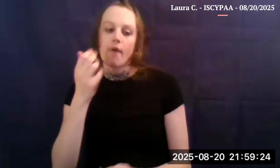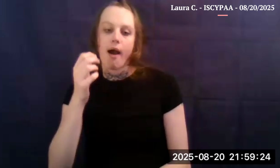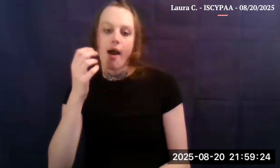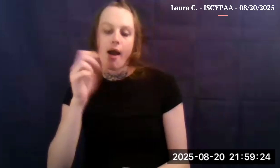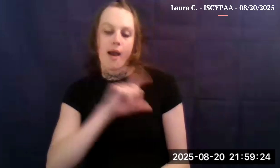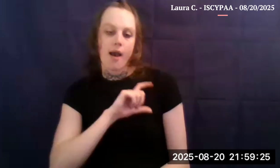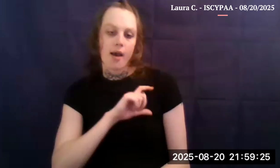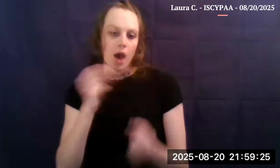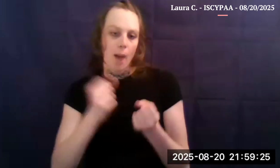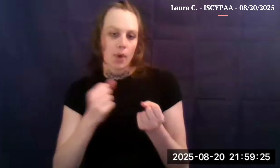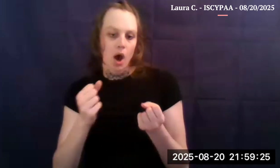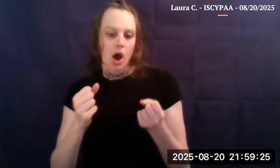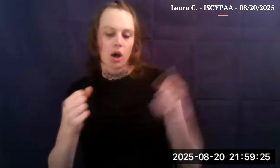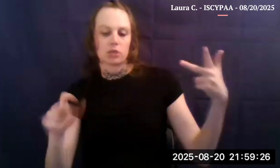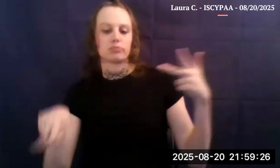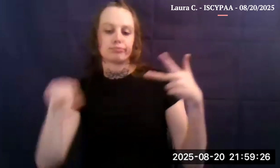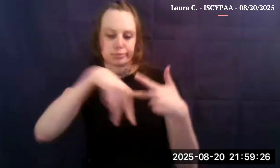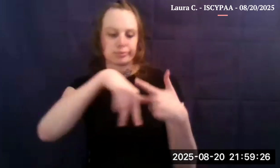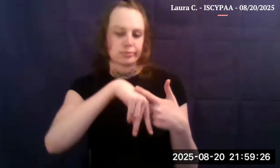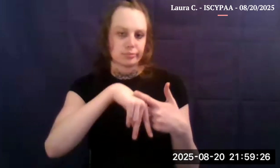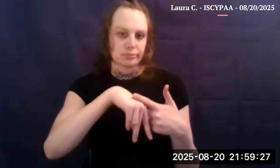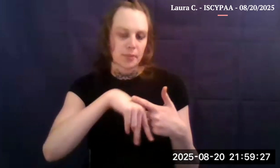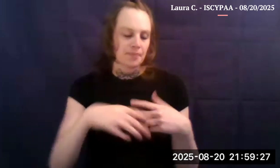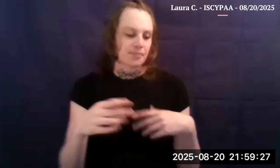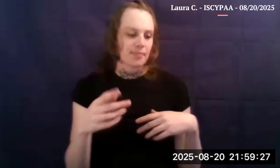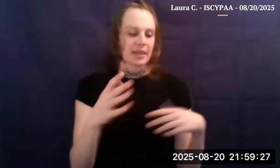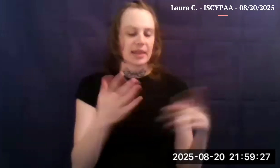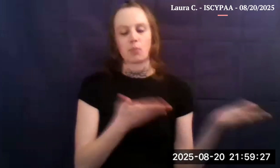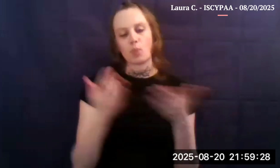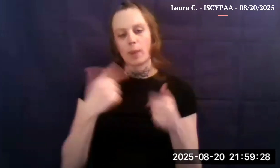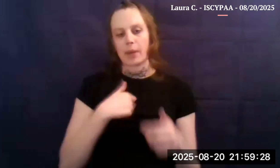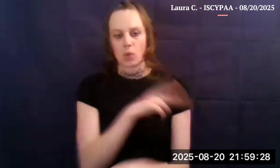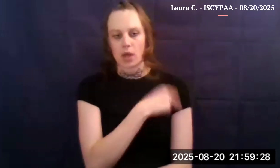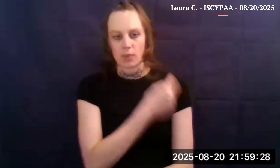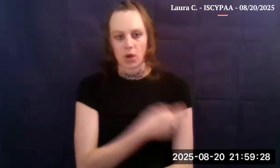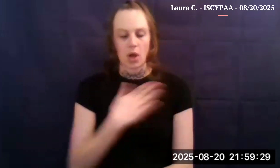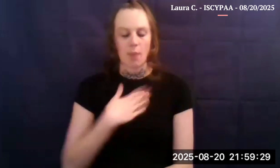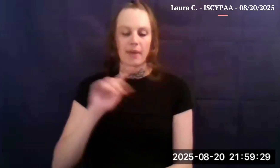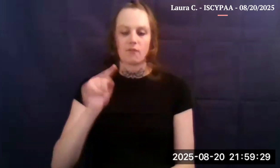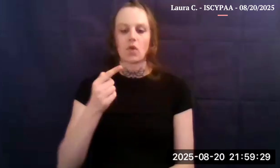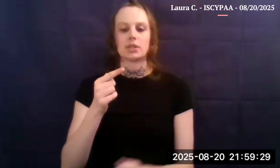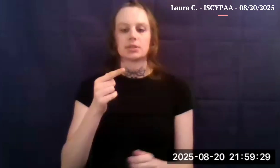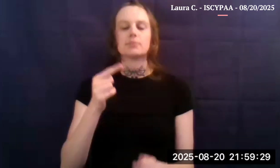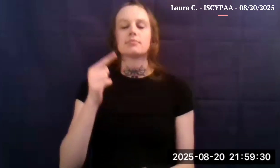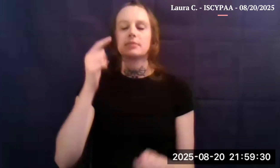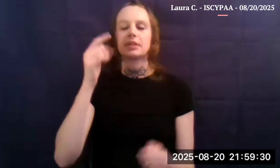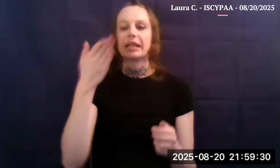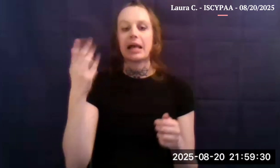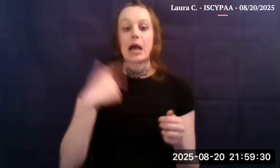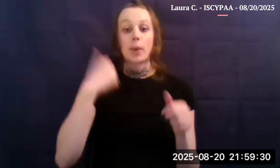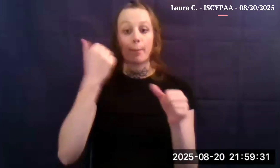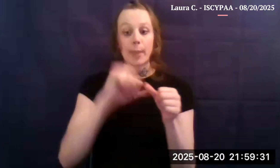to the hospital, and like my first clear memory is waking up being handcuffed to the hospital bed.